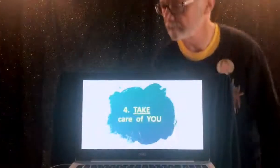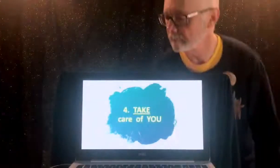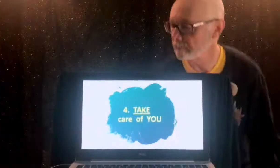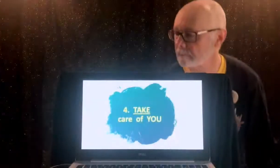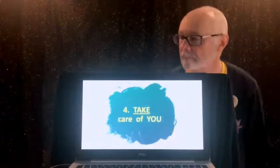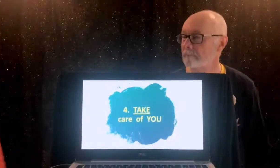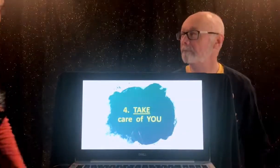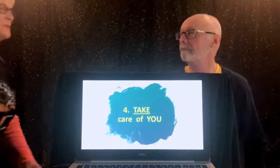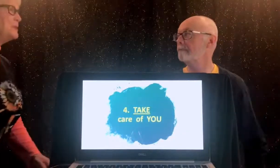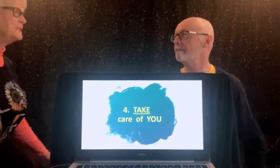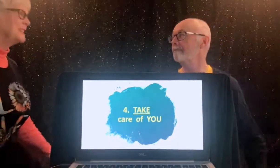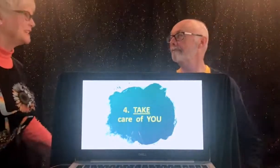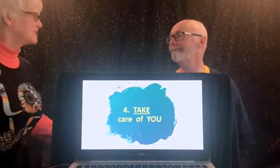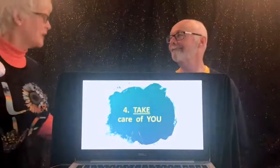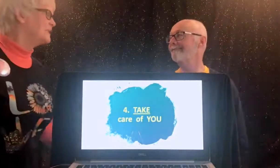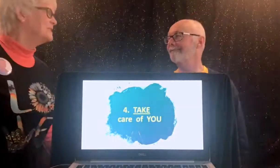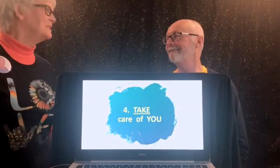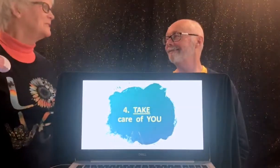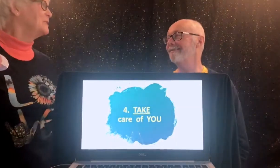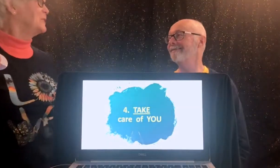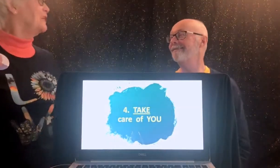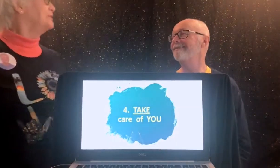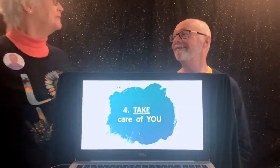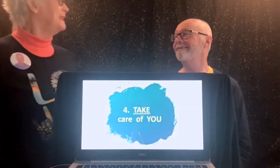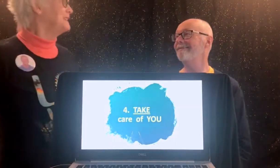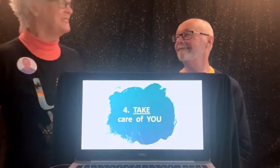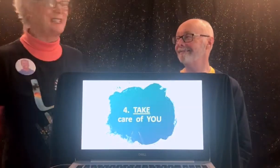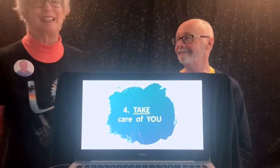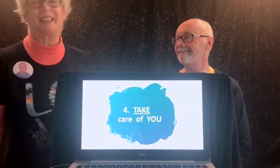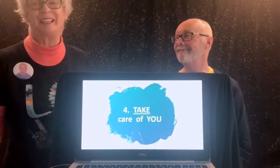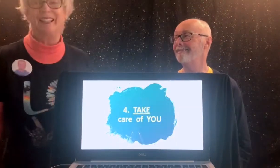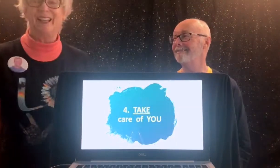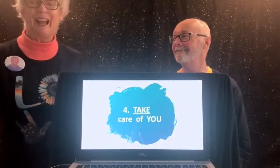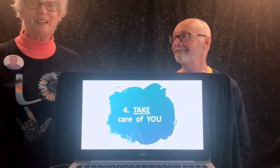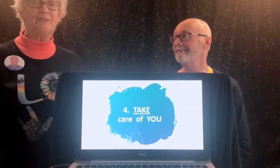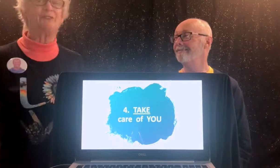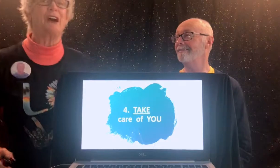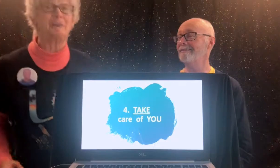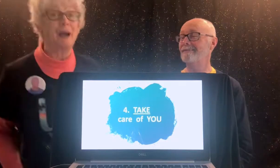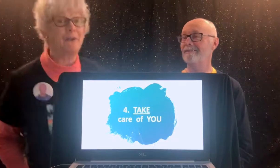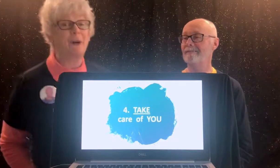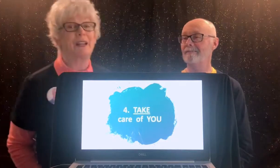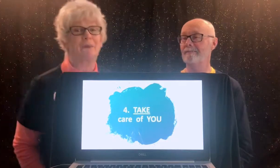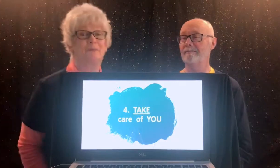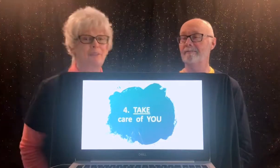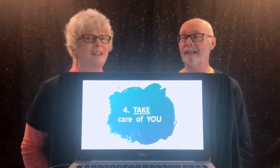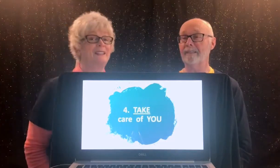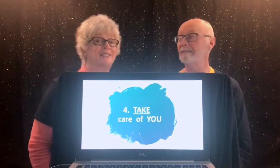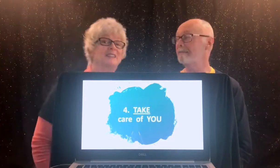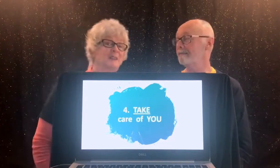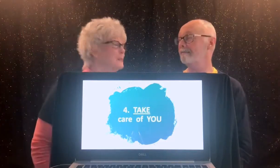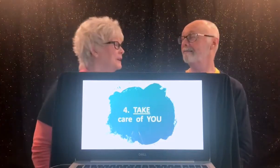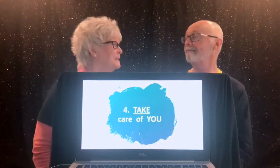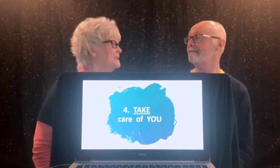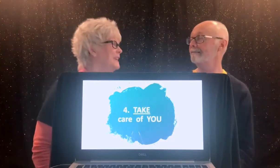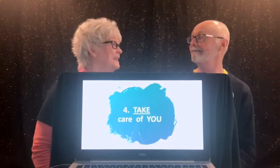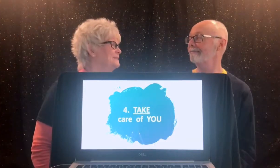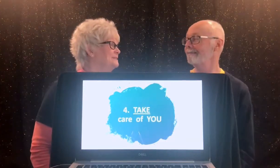long as I have music, as long as there's a song for me to sing, I can find my way. I can see a brighter day.